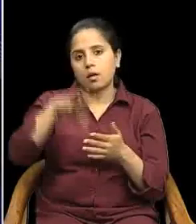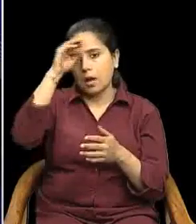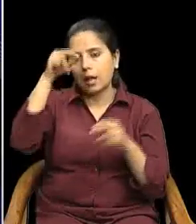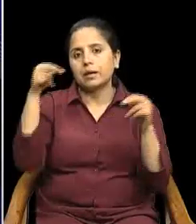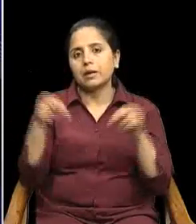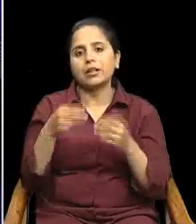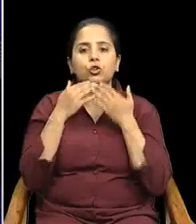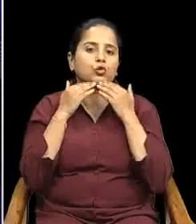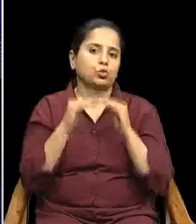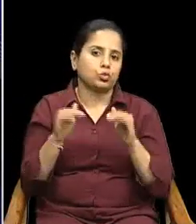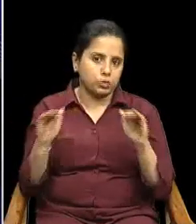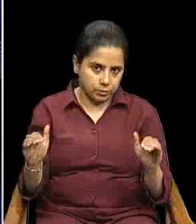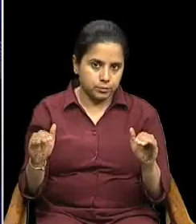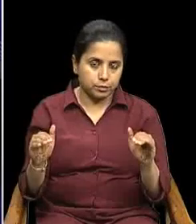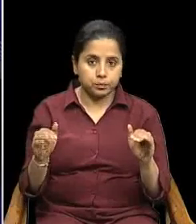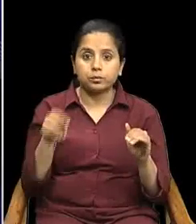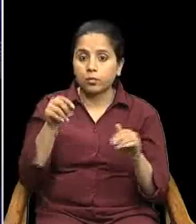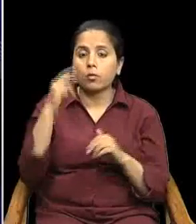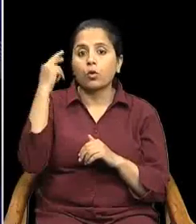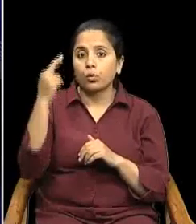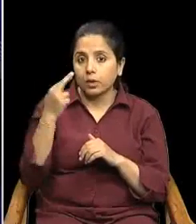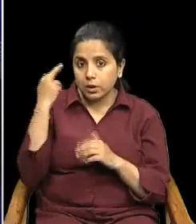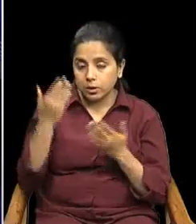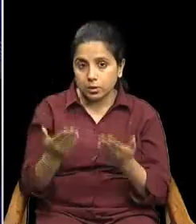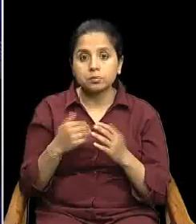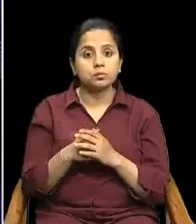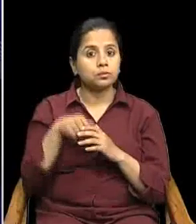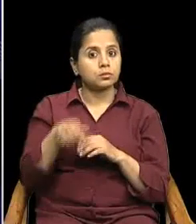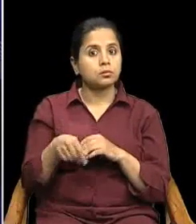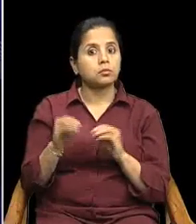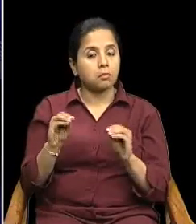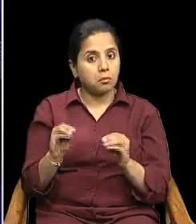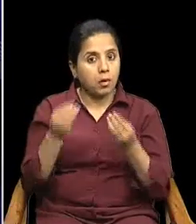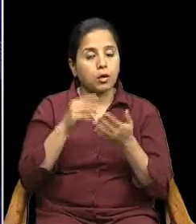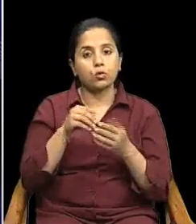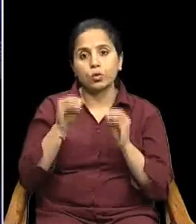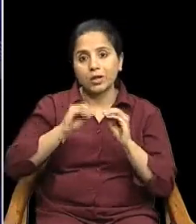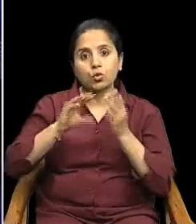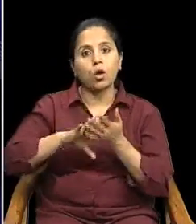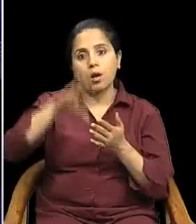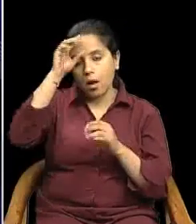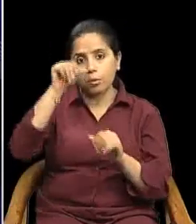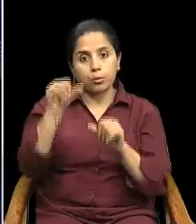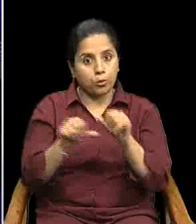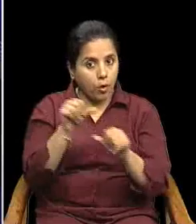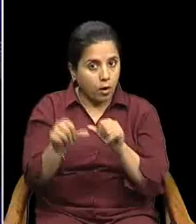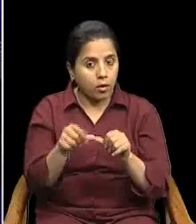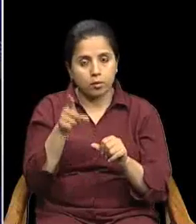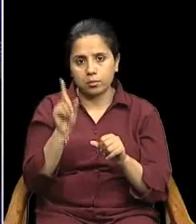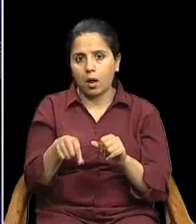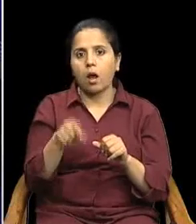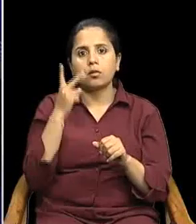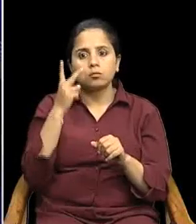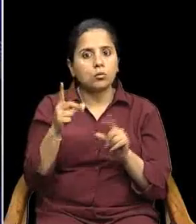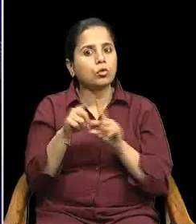of the students. Therefore, an effective teaching learning process should be